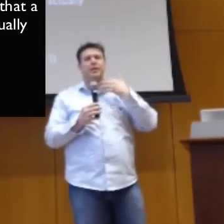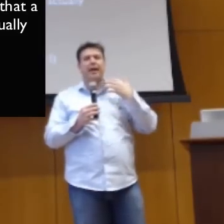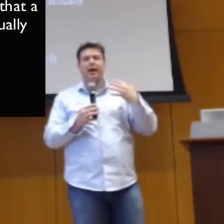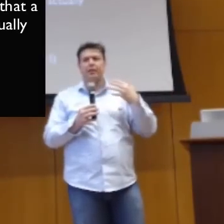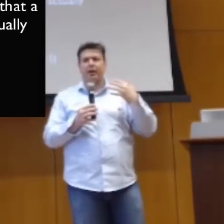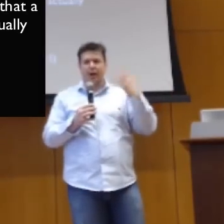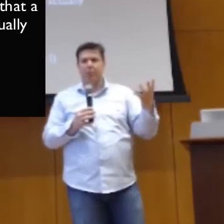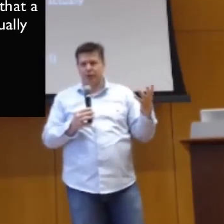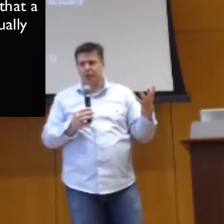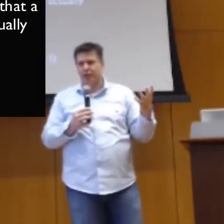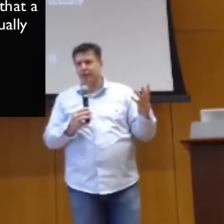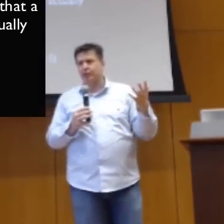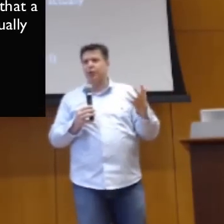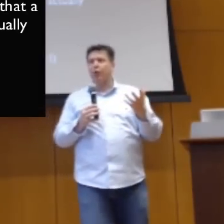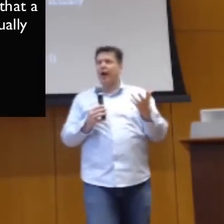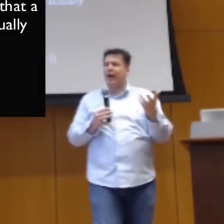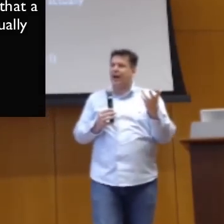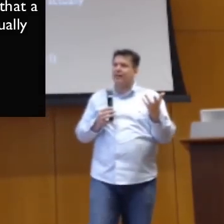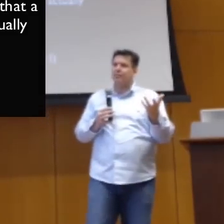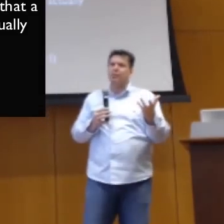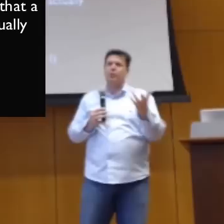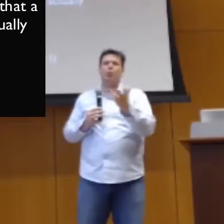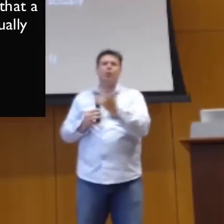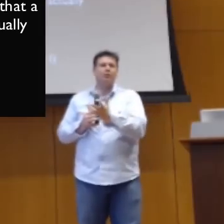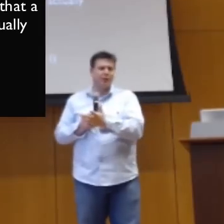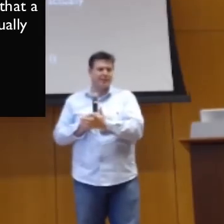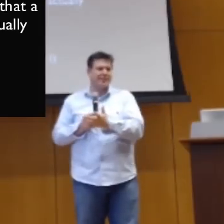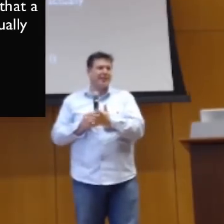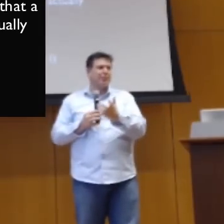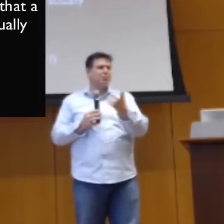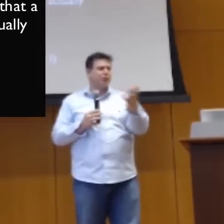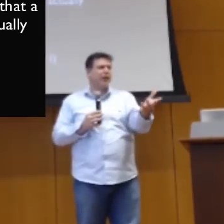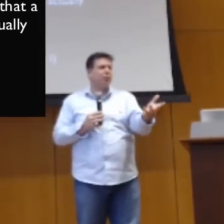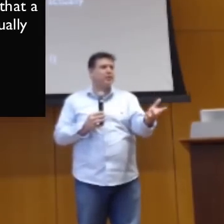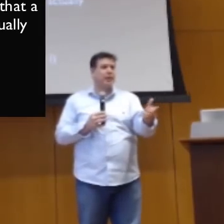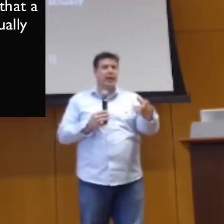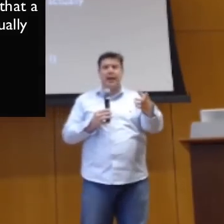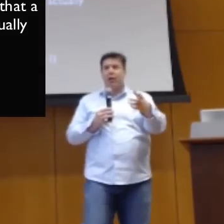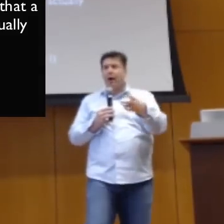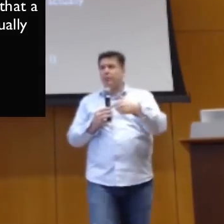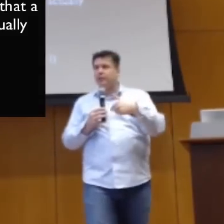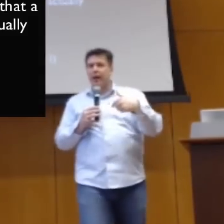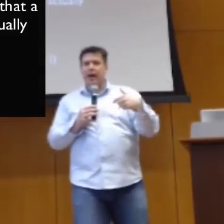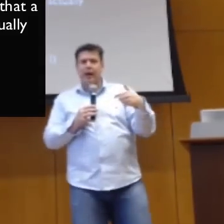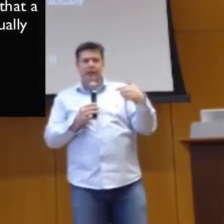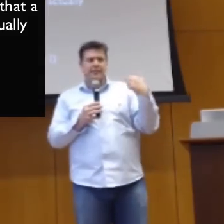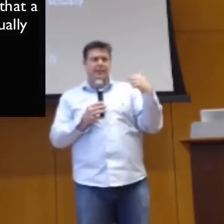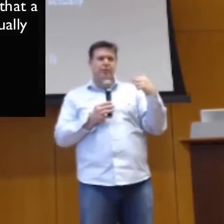cannot accomplish. So I had to come up with a new word for this for that reason. Now, last night I